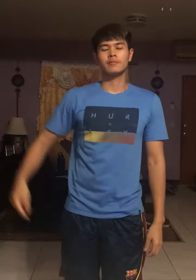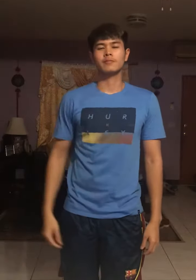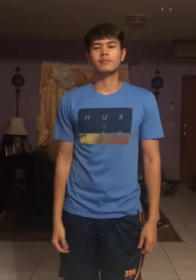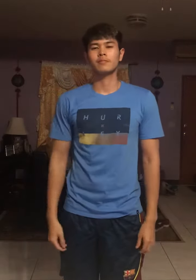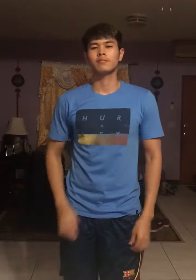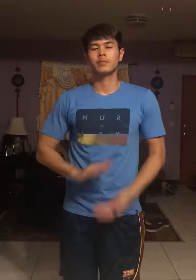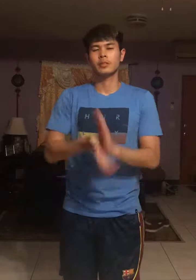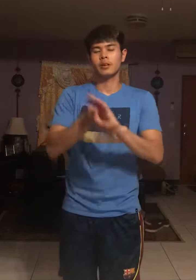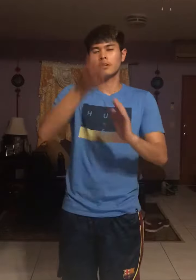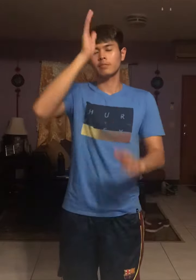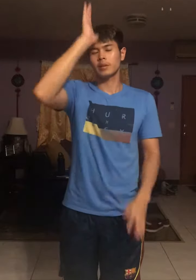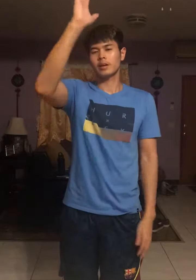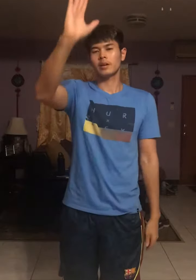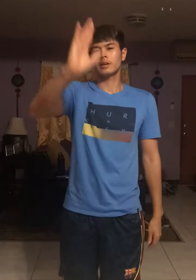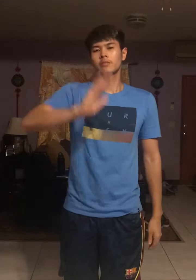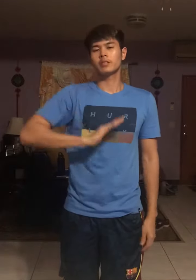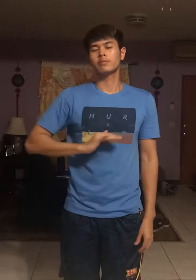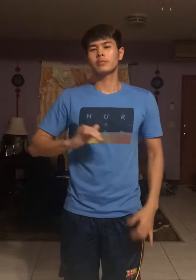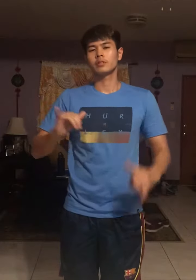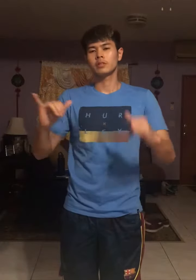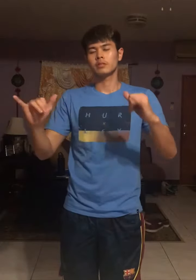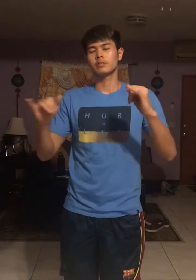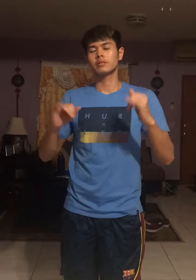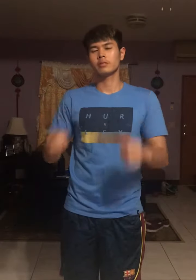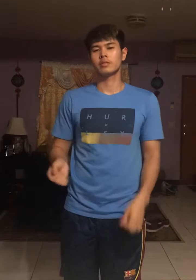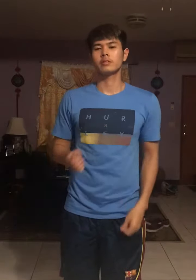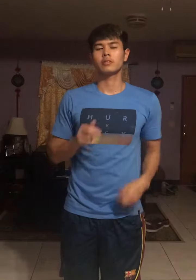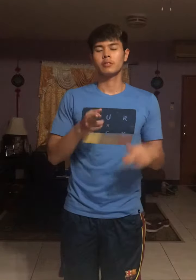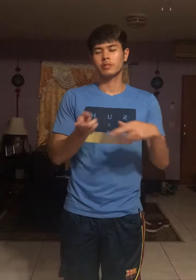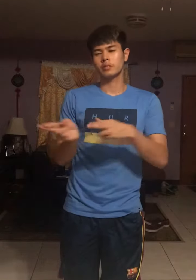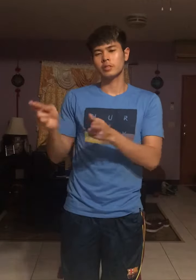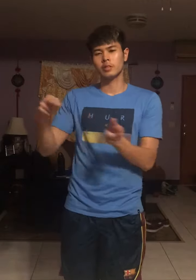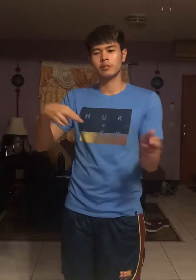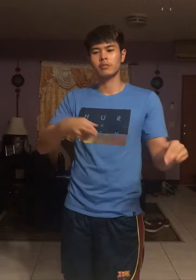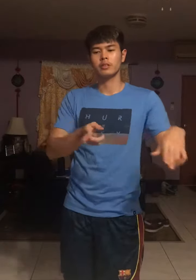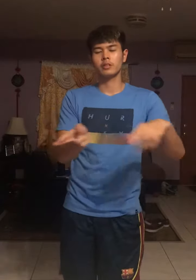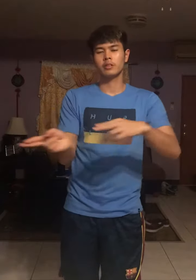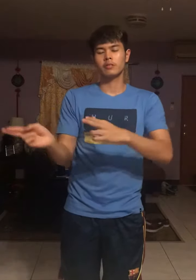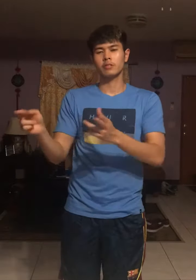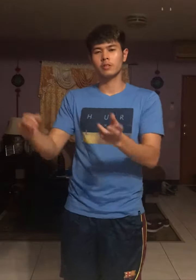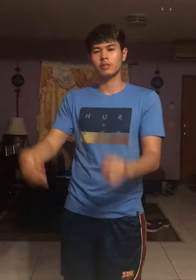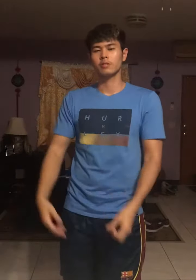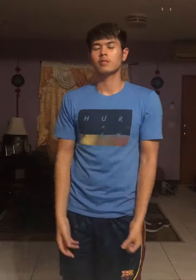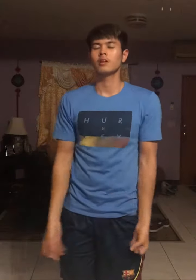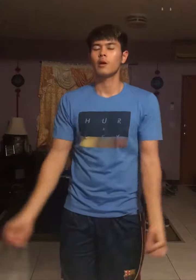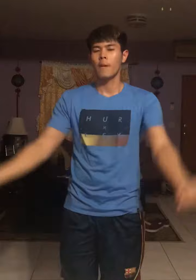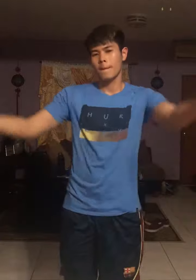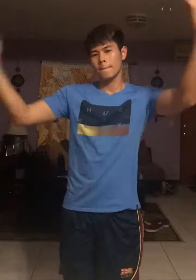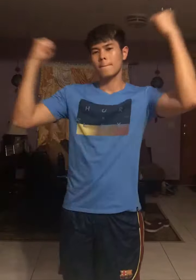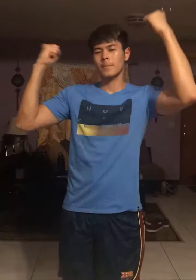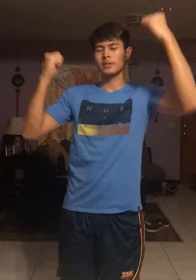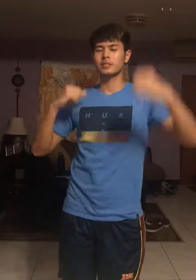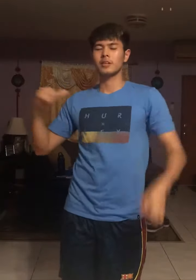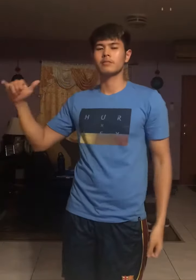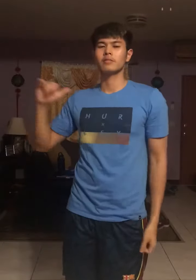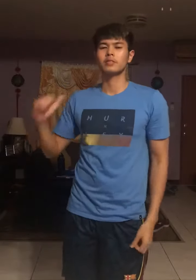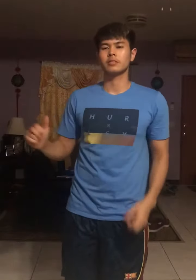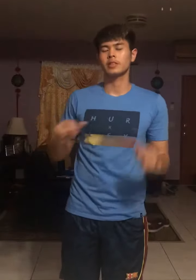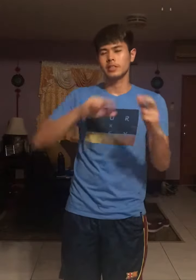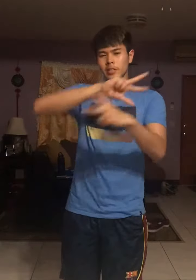Be a man We must be swept out the coursing river Be With all the force of a great